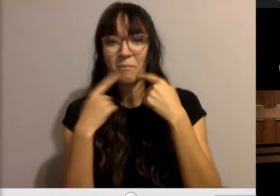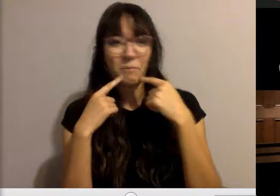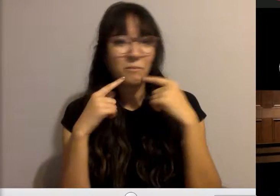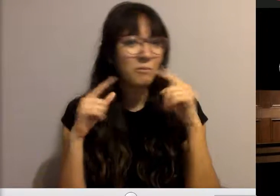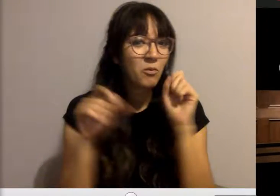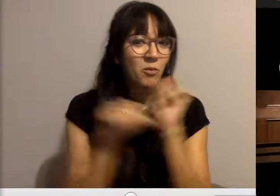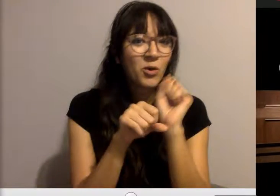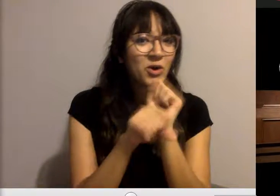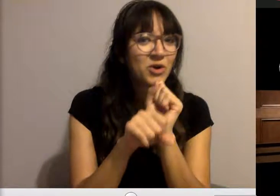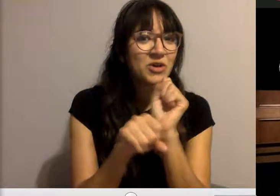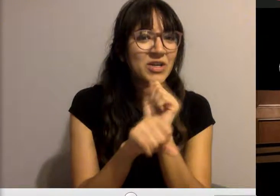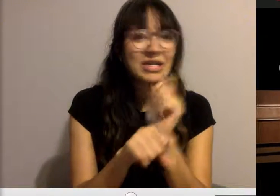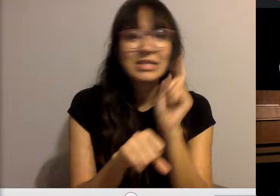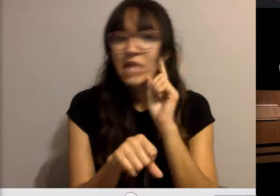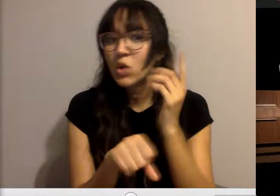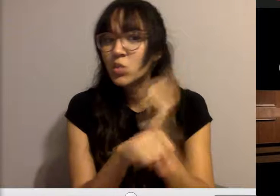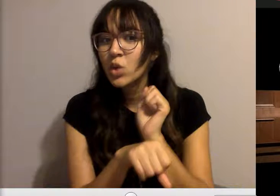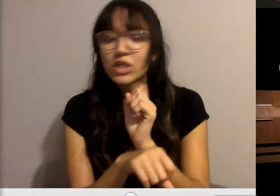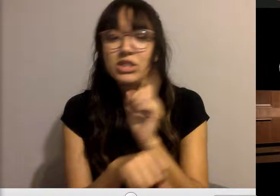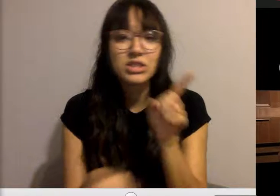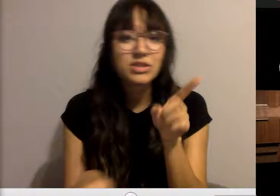We'll see if the sound works.